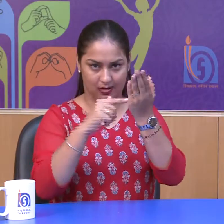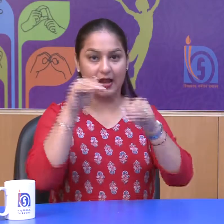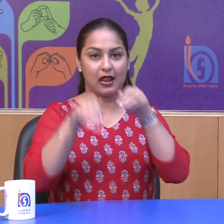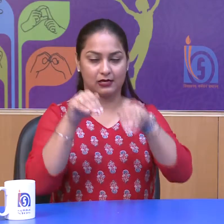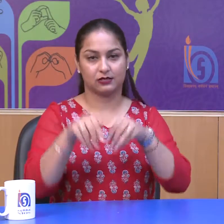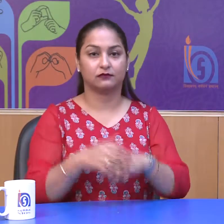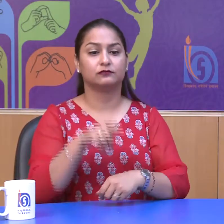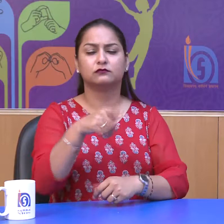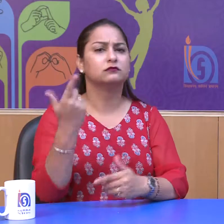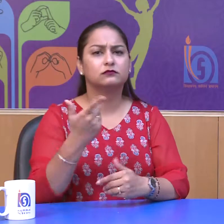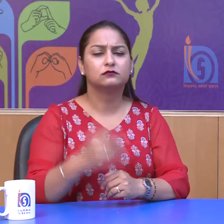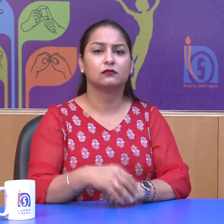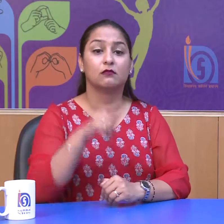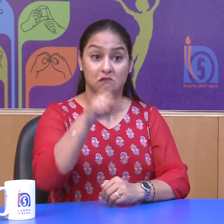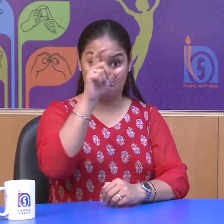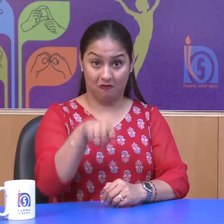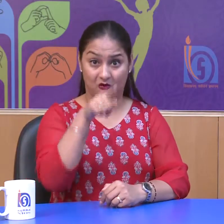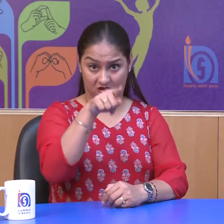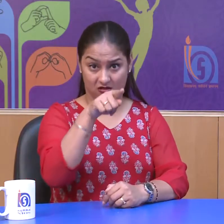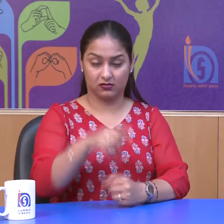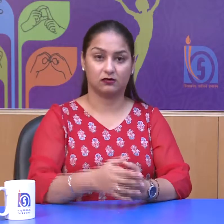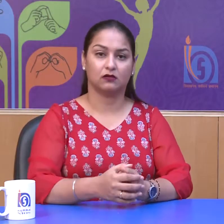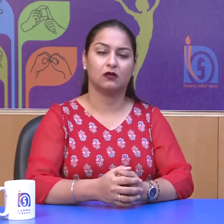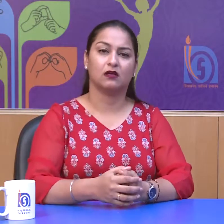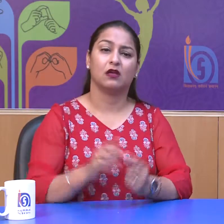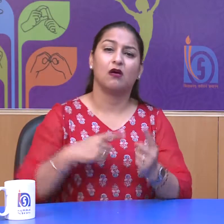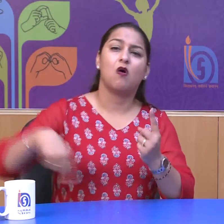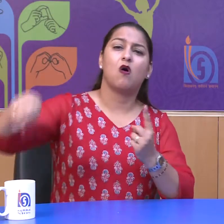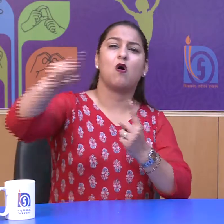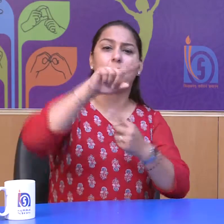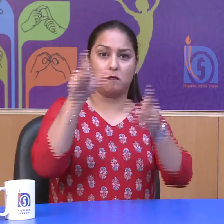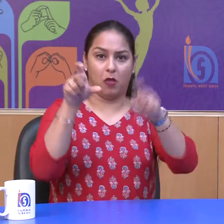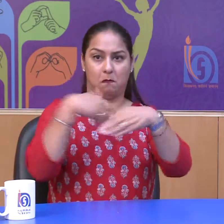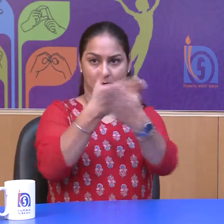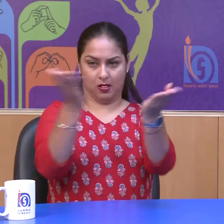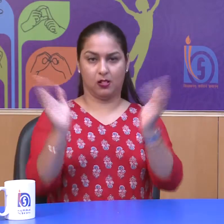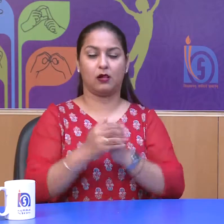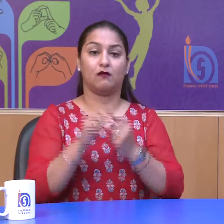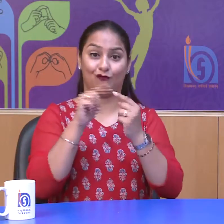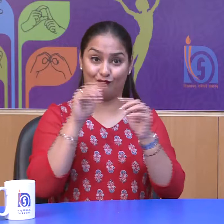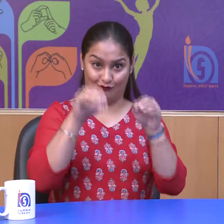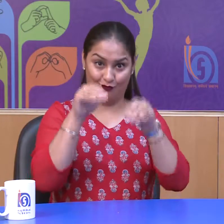elected representatives of the people vote for